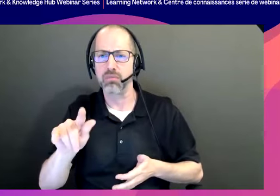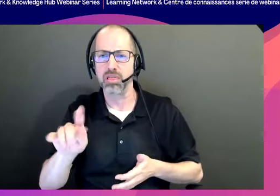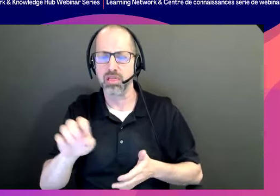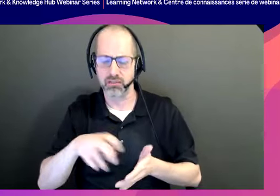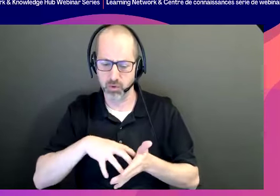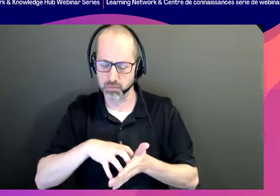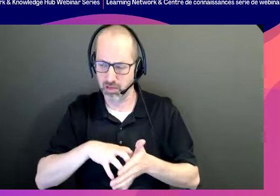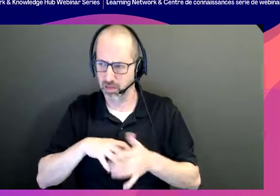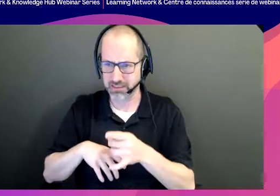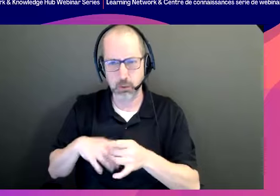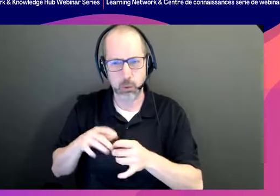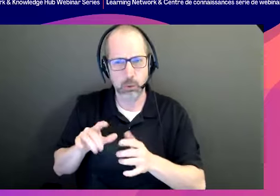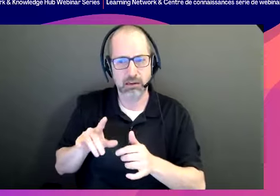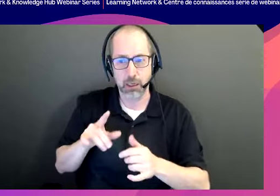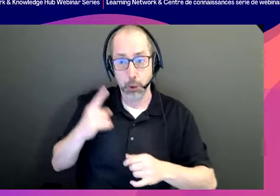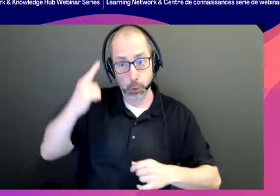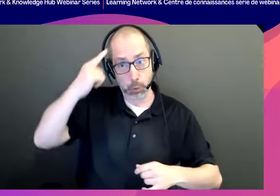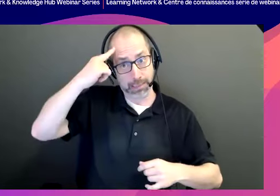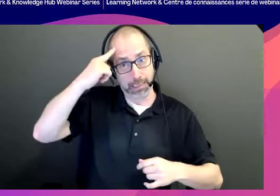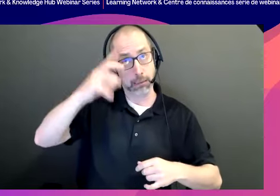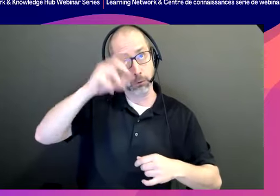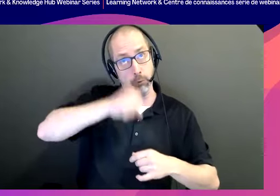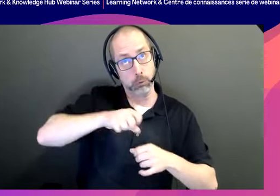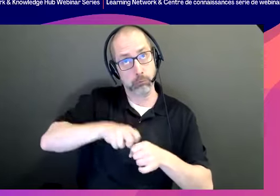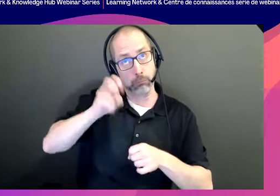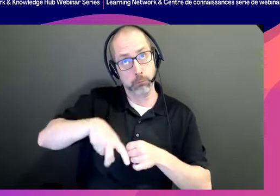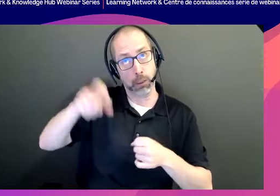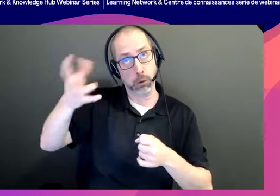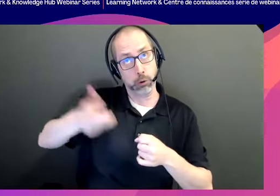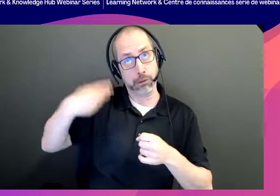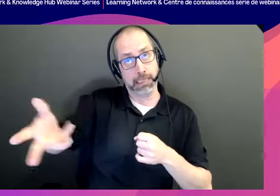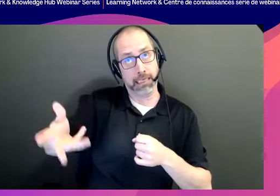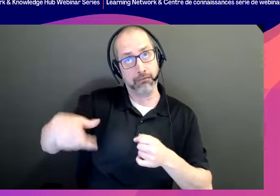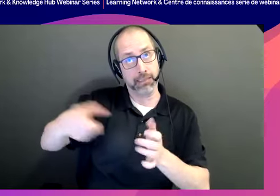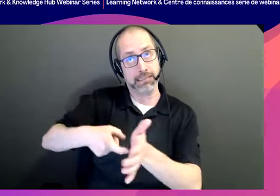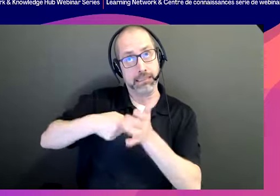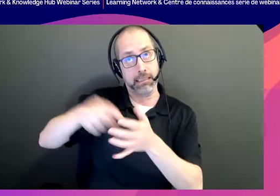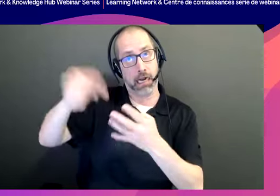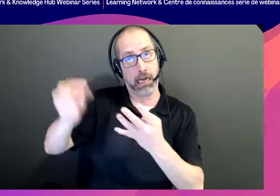needs, rather than assuming we know what's best for her.